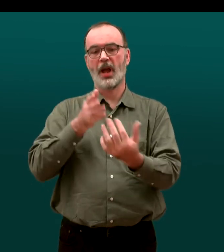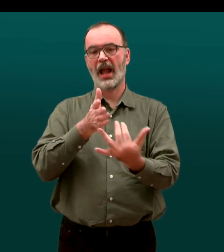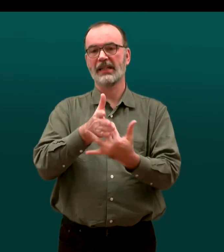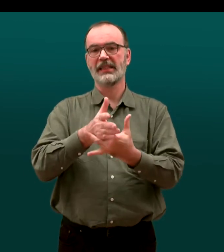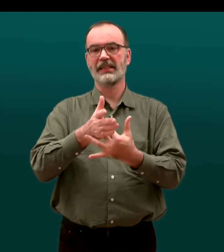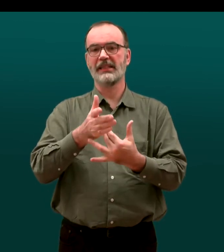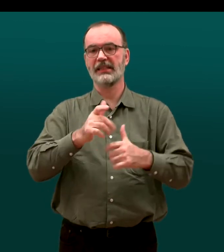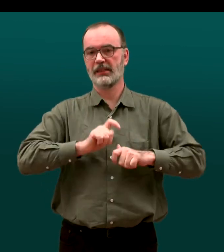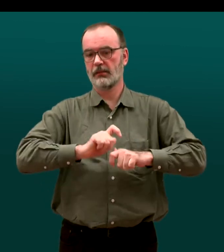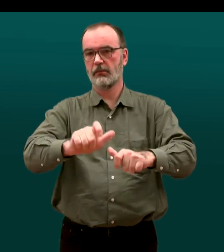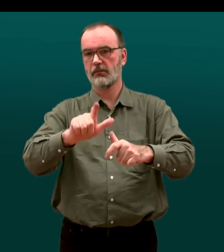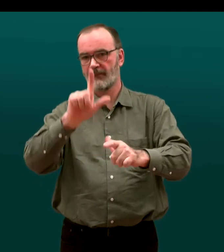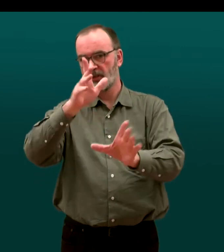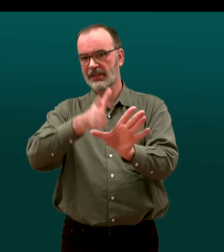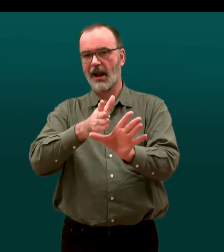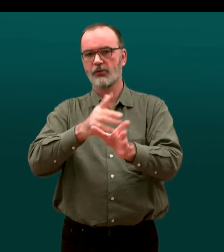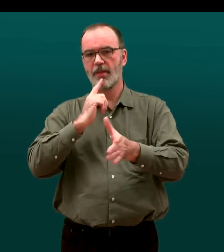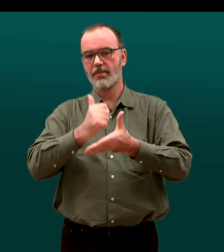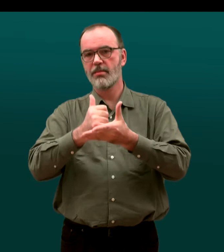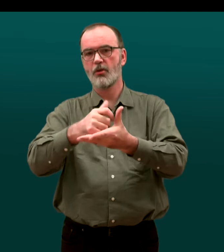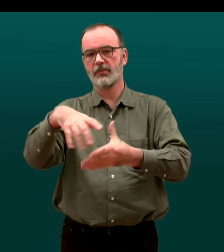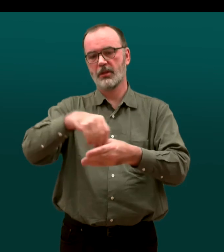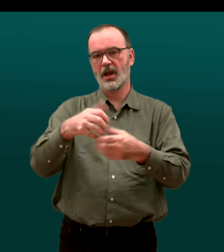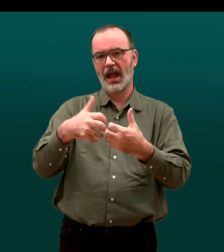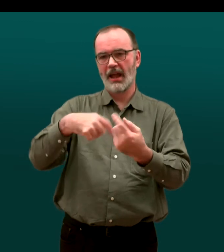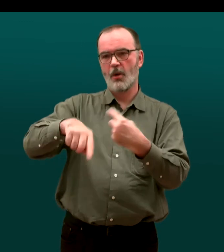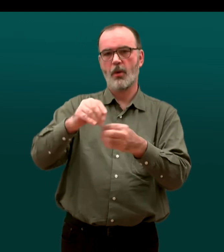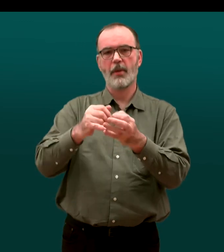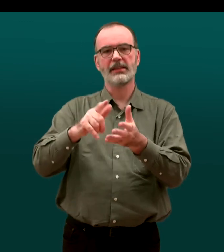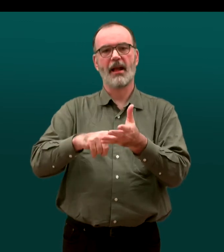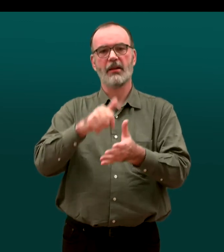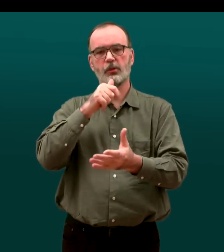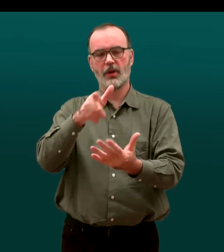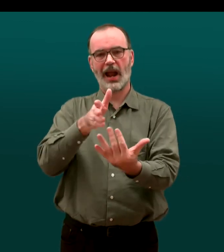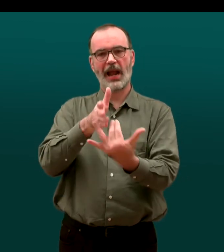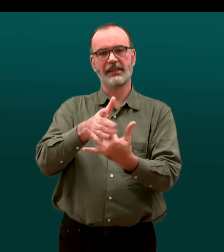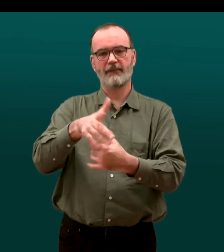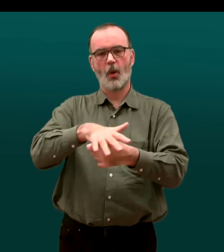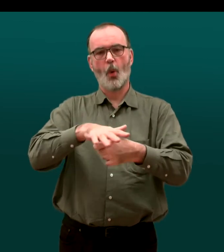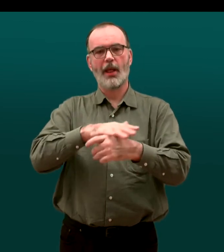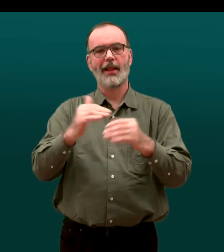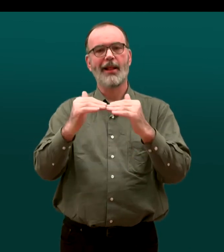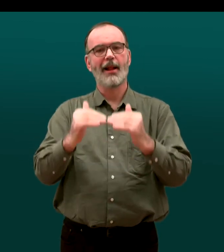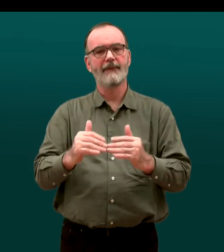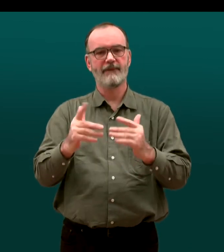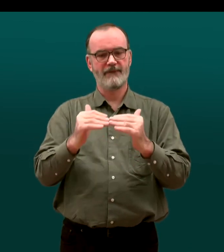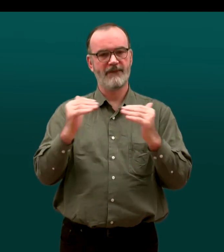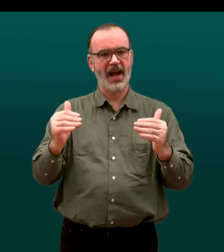Review access routes to psychological therapies, including how BSL users can access at local level and